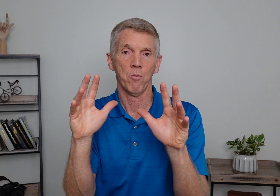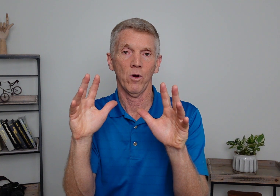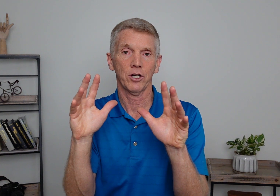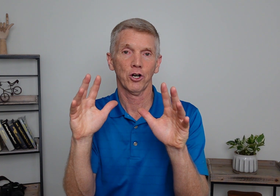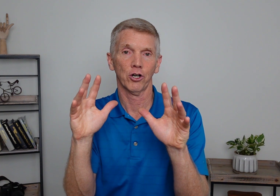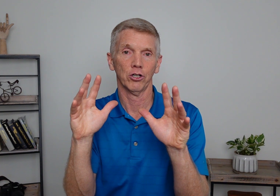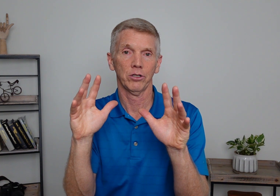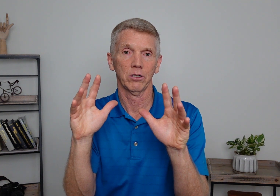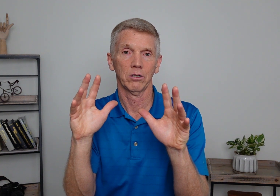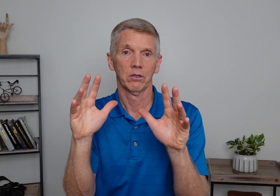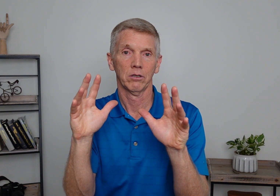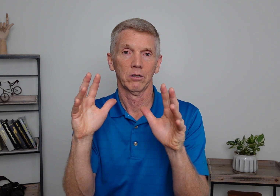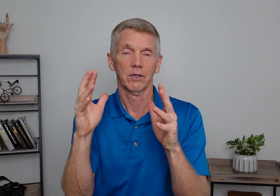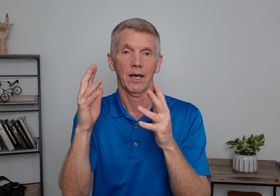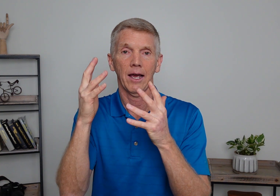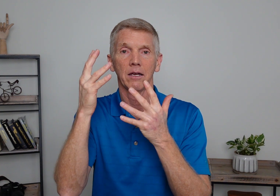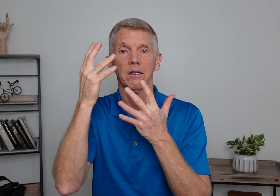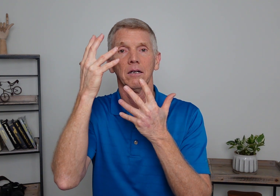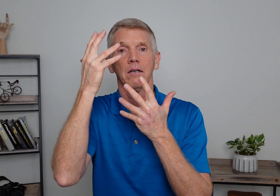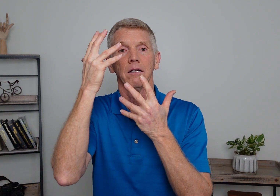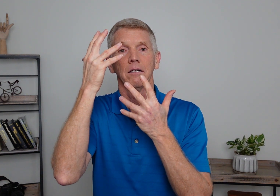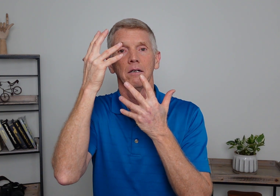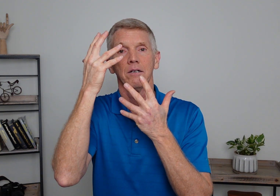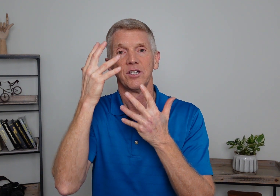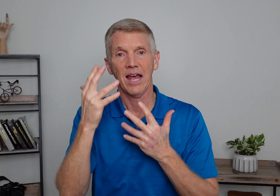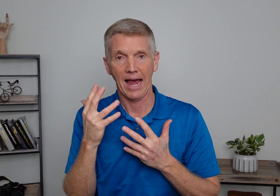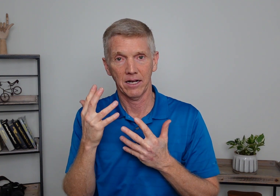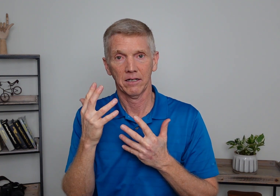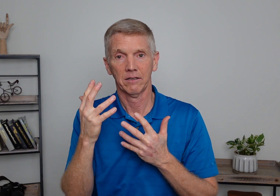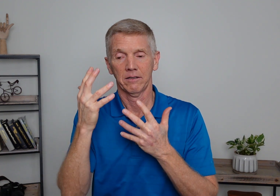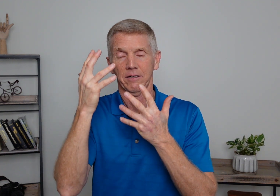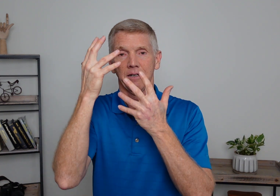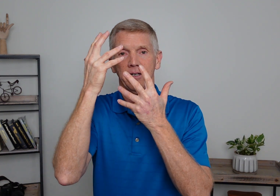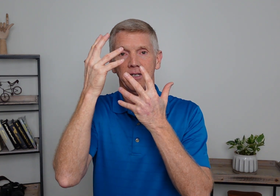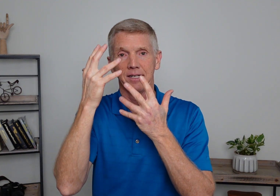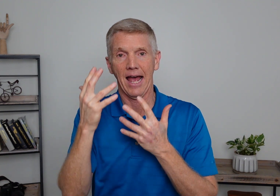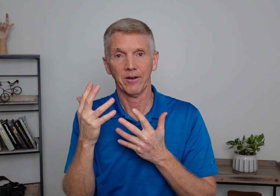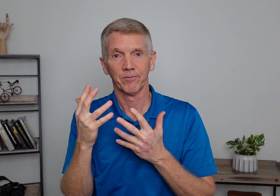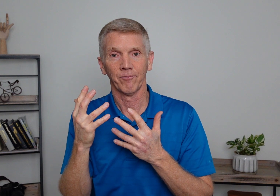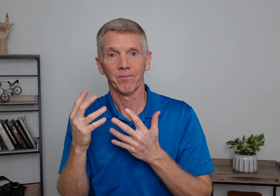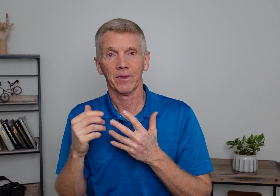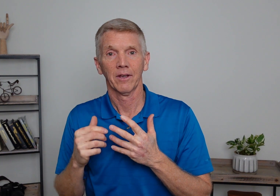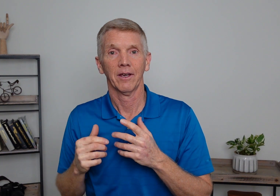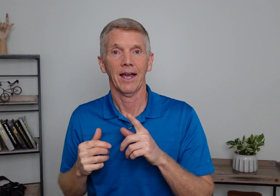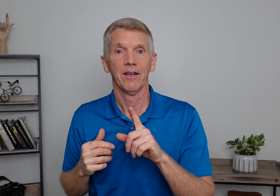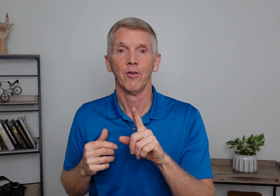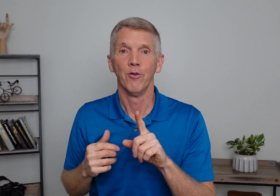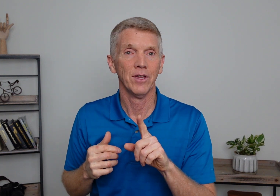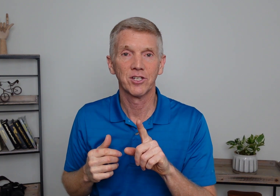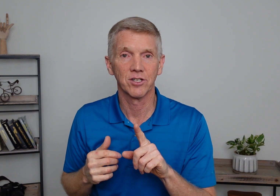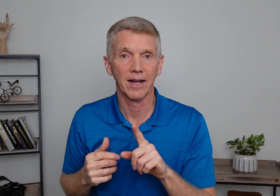somewhat curled, okay, sad, sad, okay. This is not